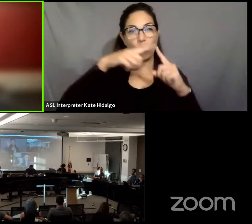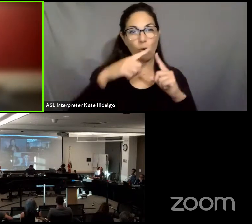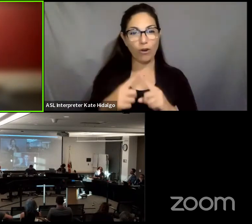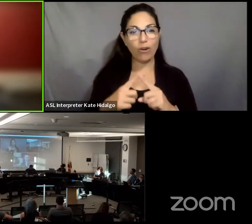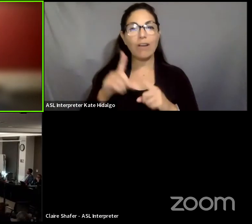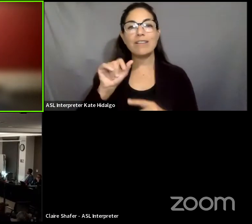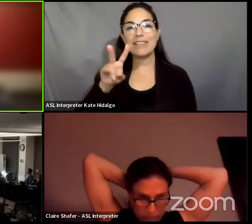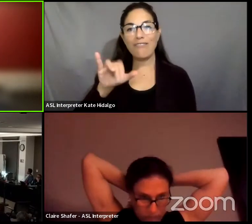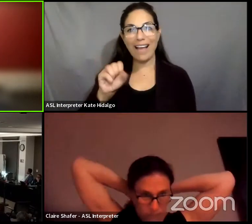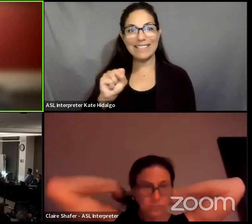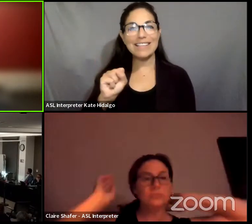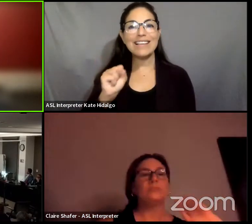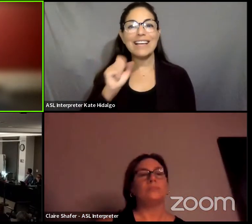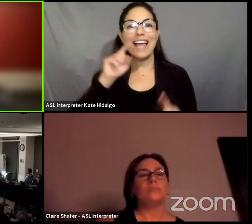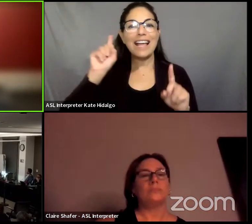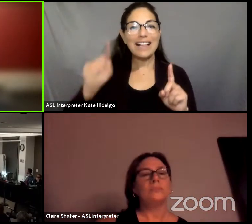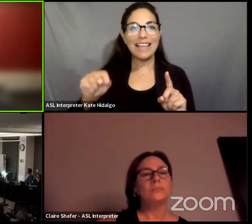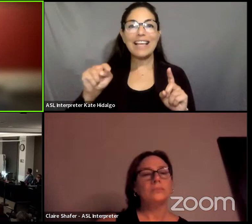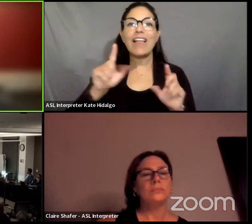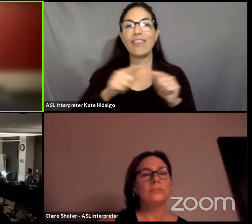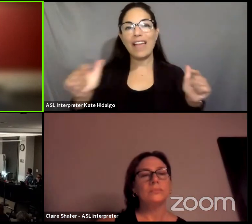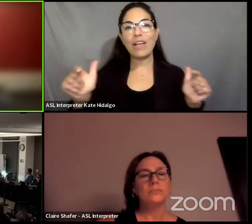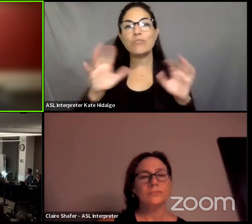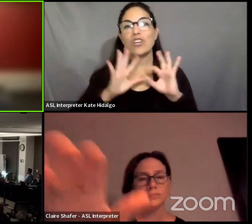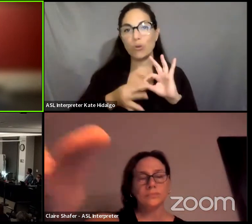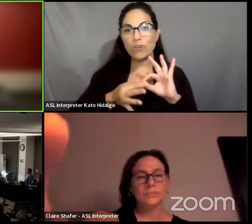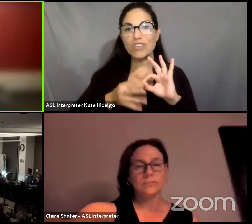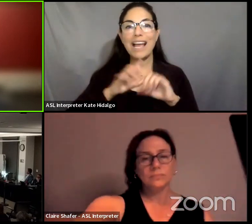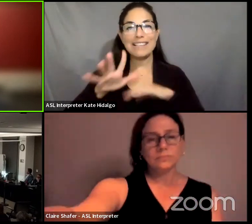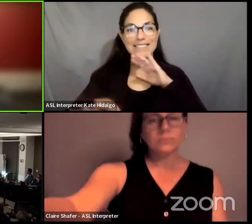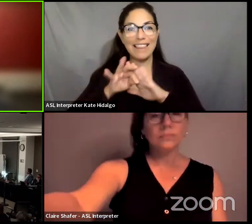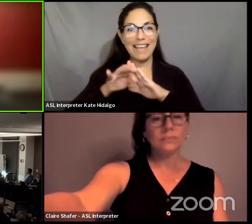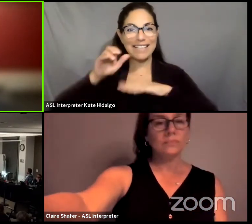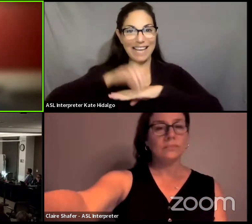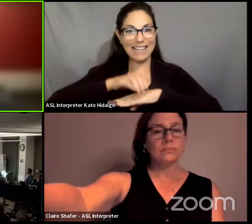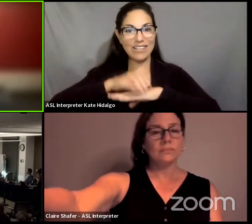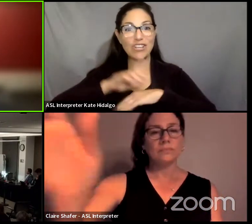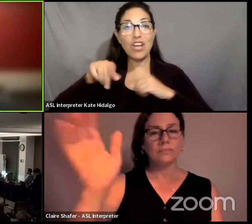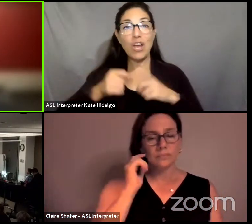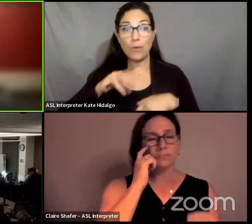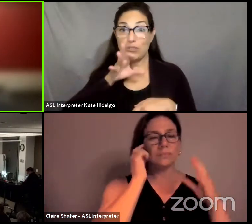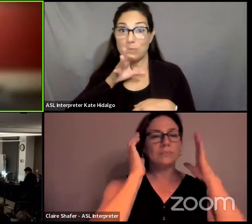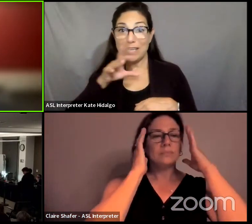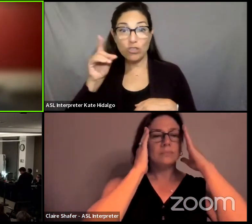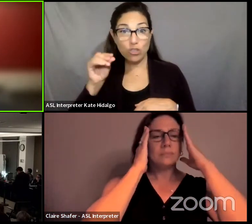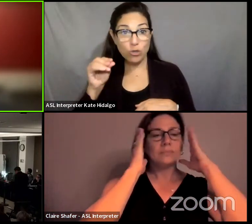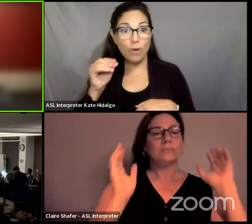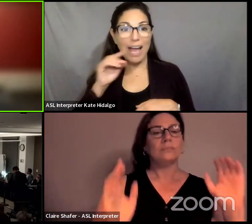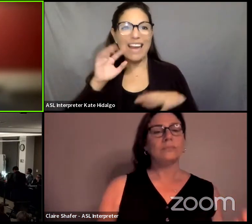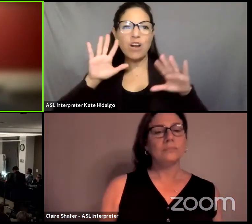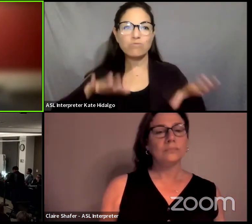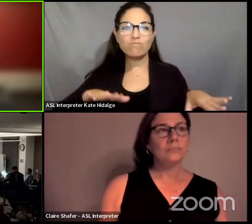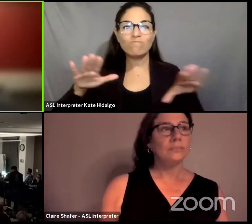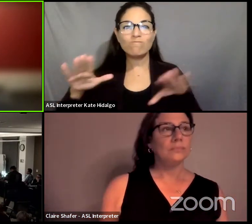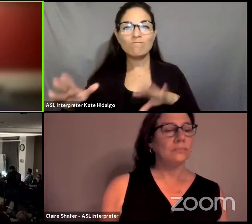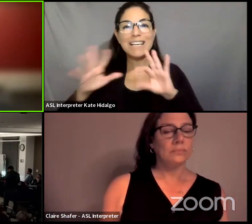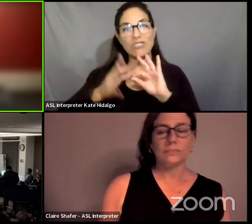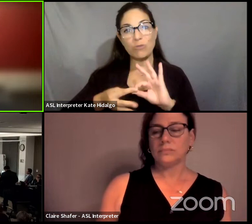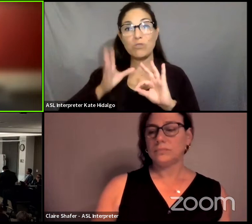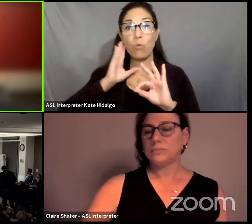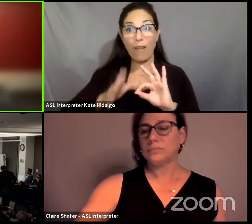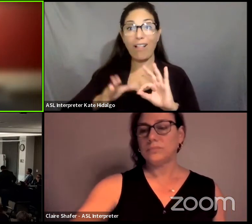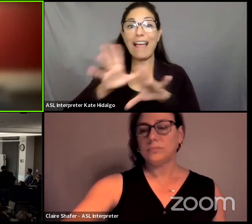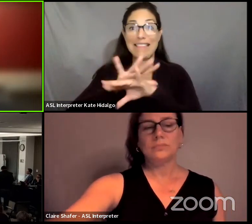device. Click on Language Interpretation and then select English. When you speak, do so at a moderate pace because the interpreters are going to